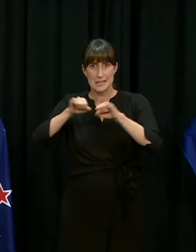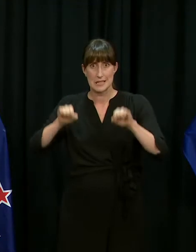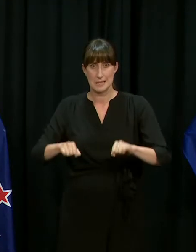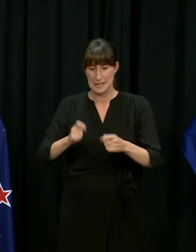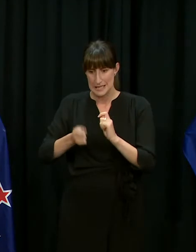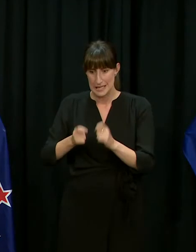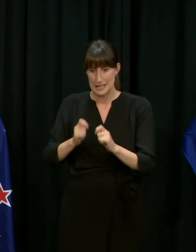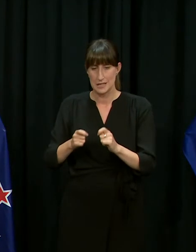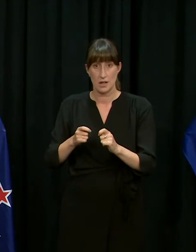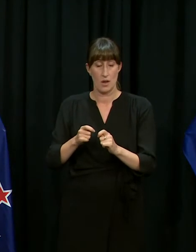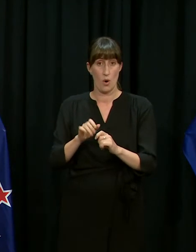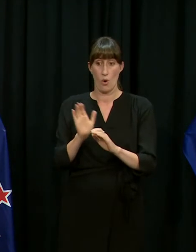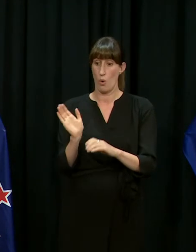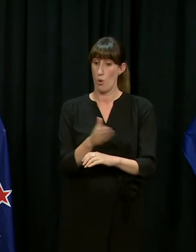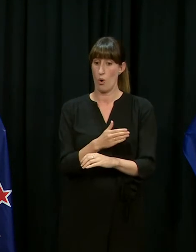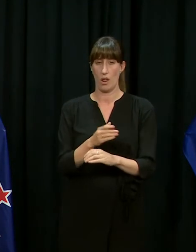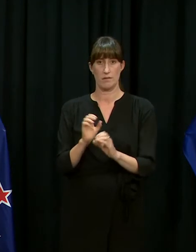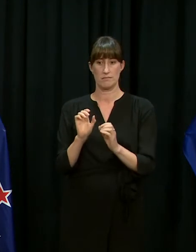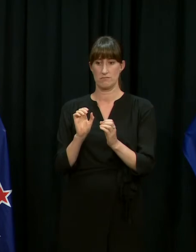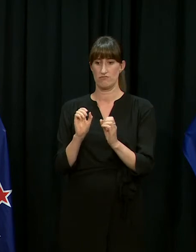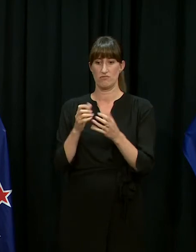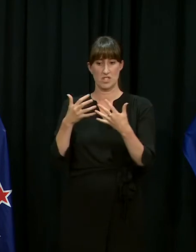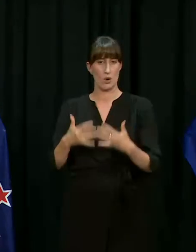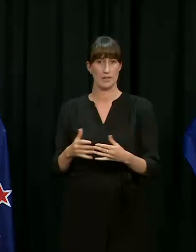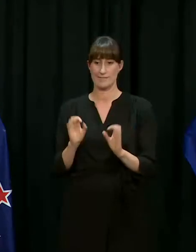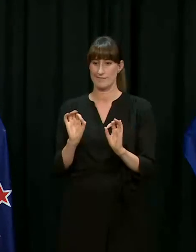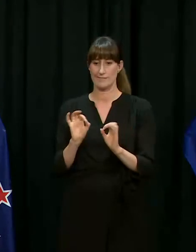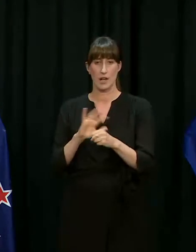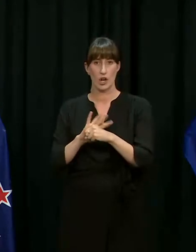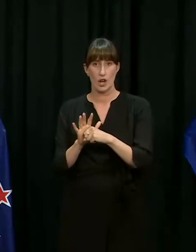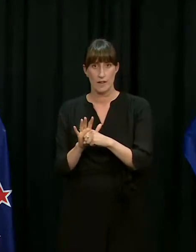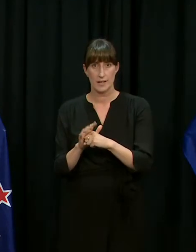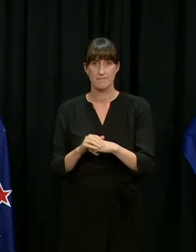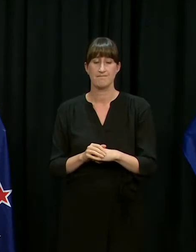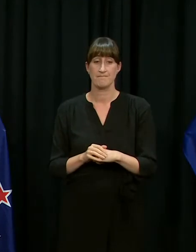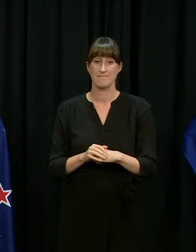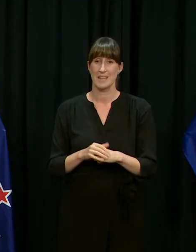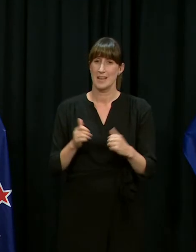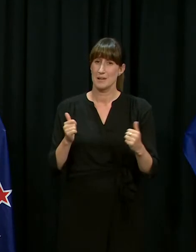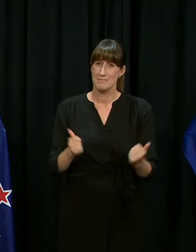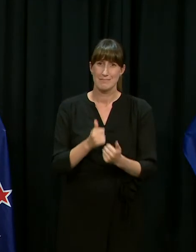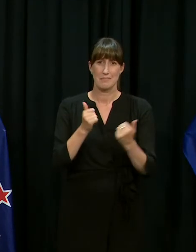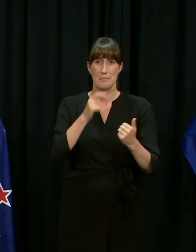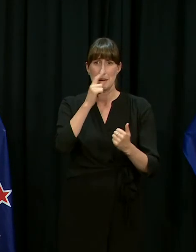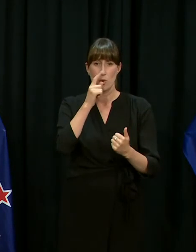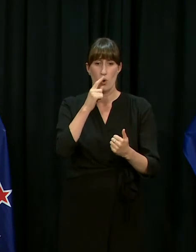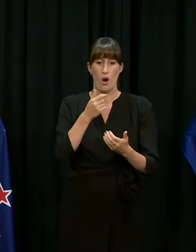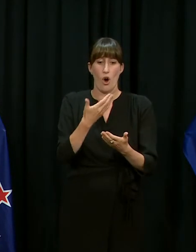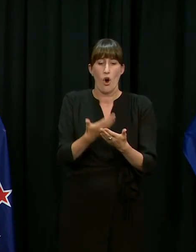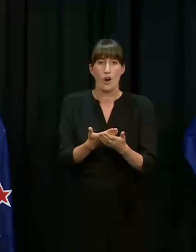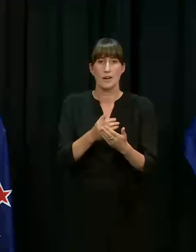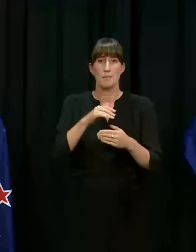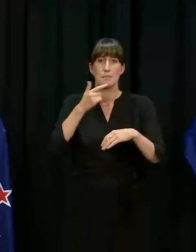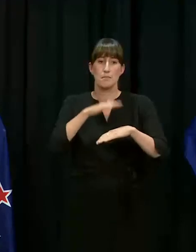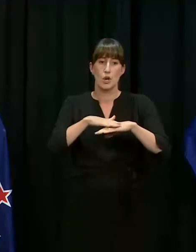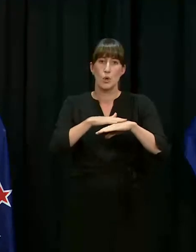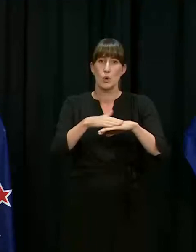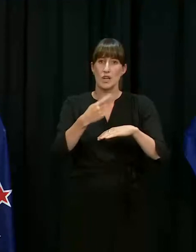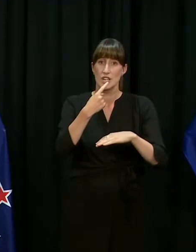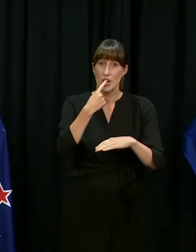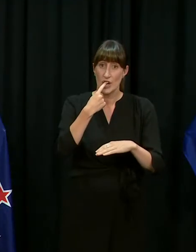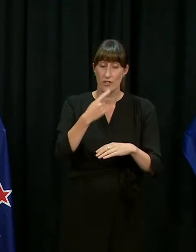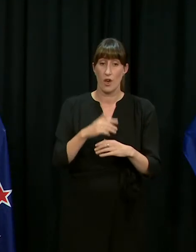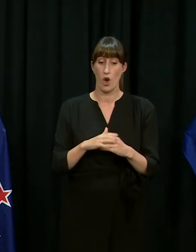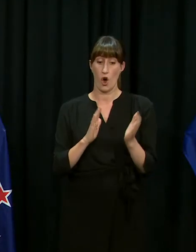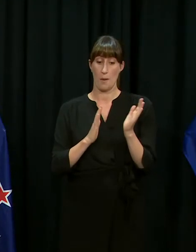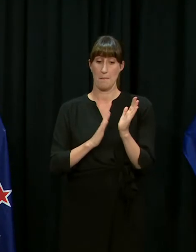Since Sunday, 213,000 more New Zealanders have turned the Bluetooth function on their COVID Tracer app. And on Monday alone, there were just